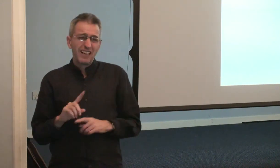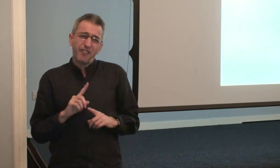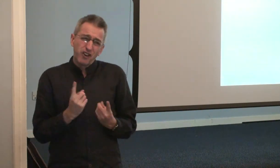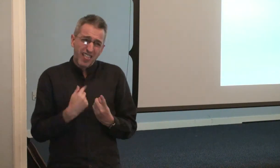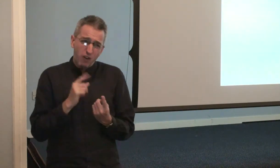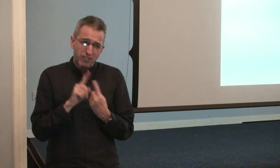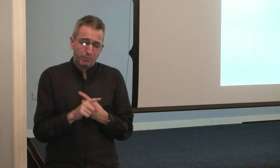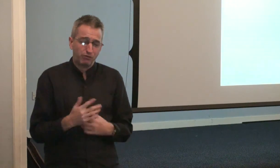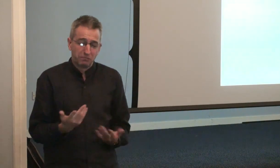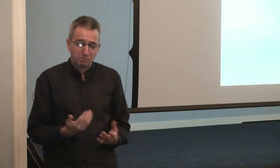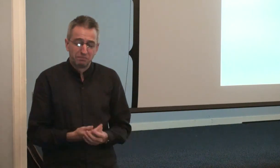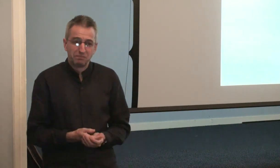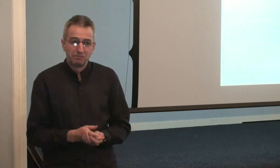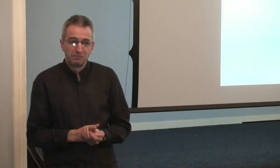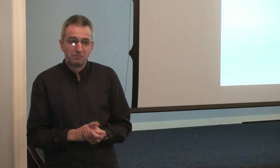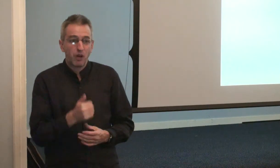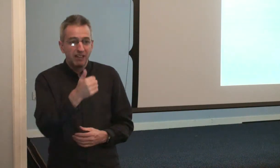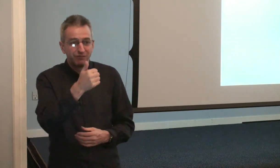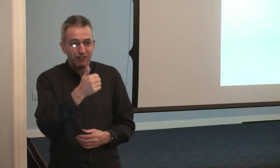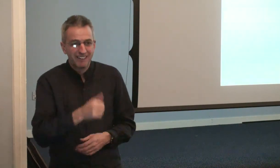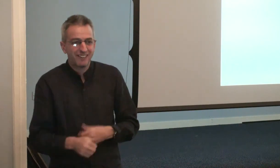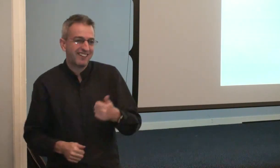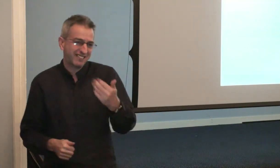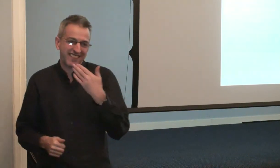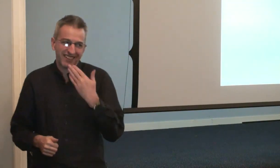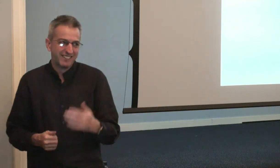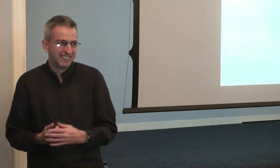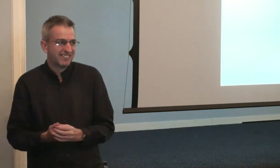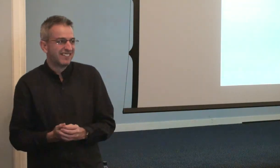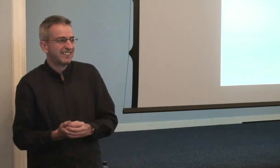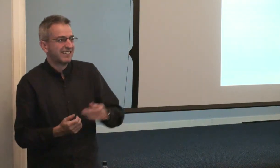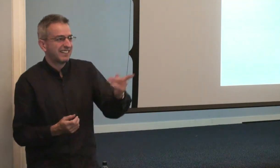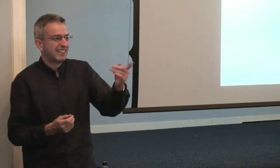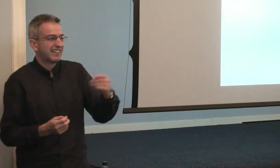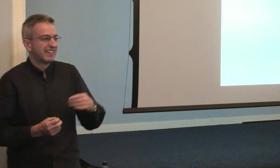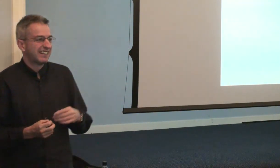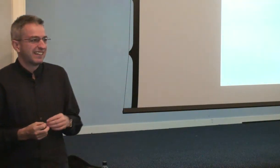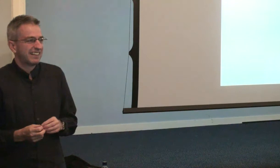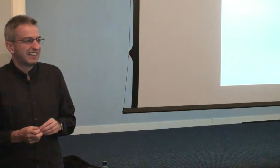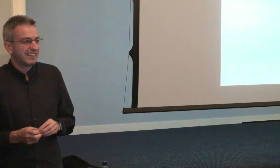and influence some of these organisations. So that's my first response to you. Thank you for your question. Two more questions, and then